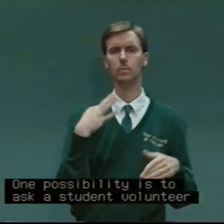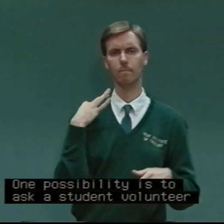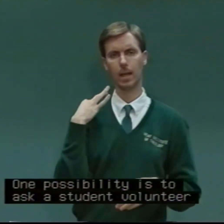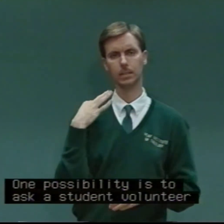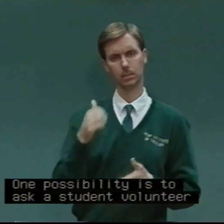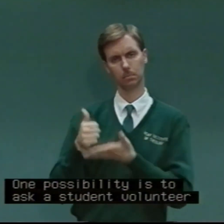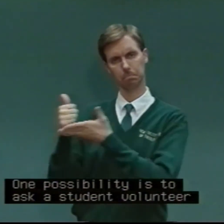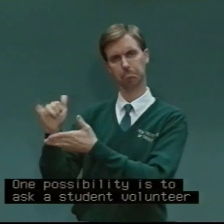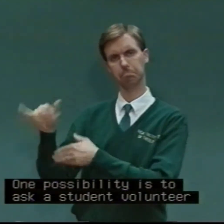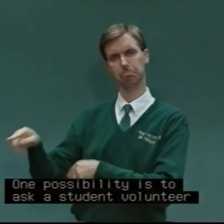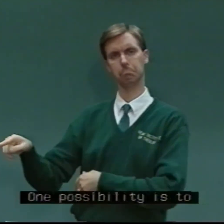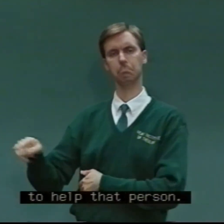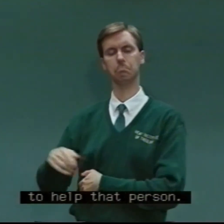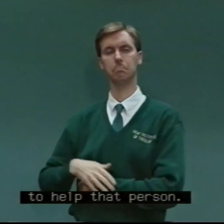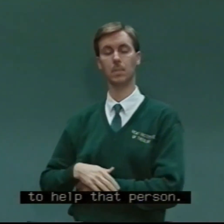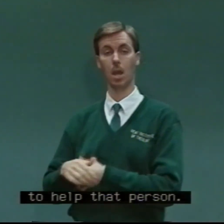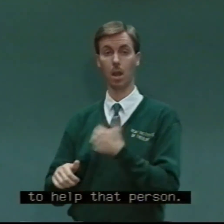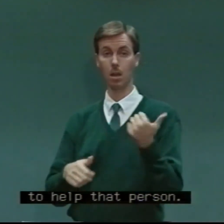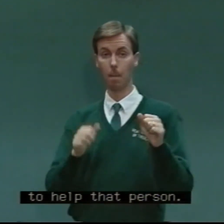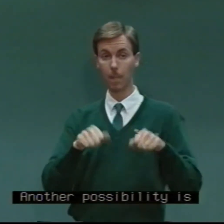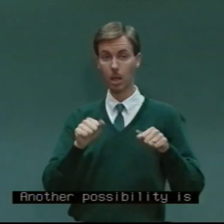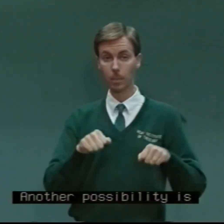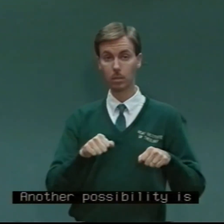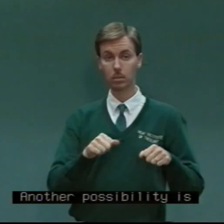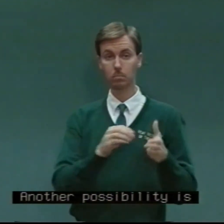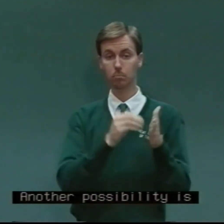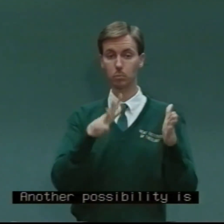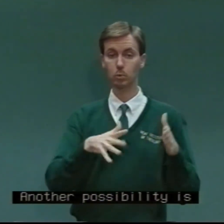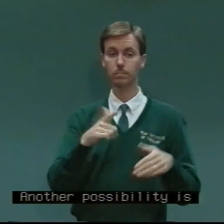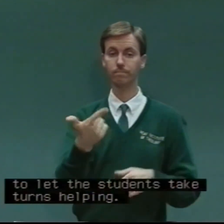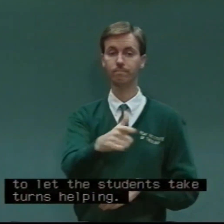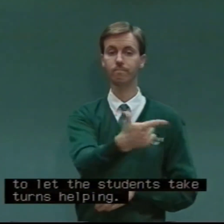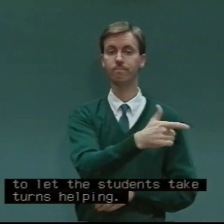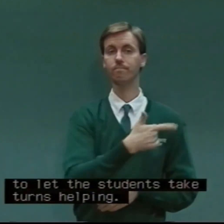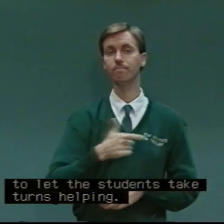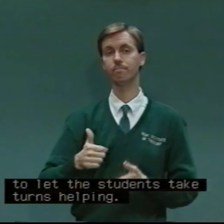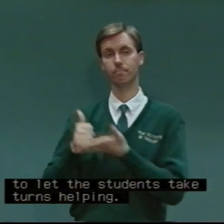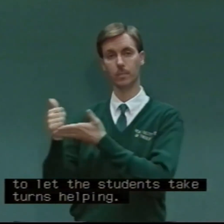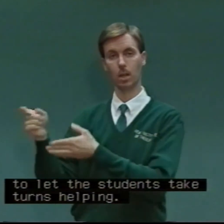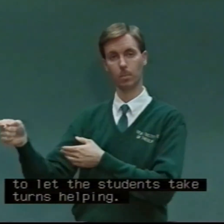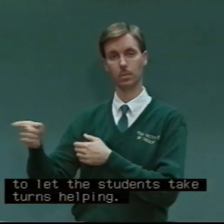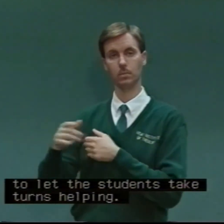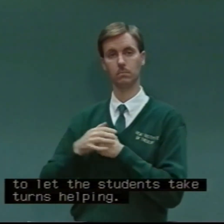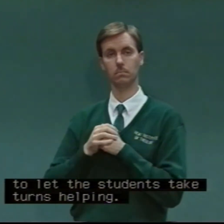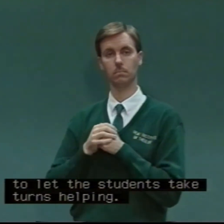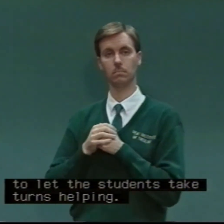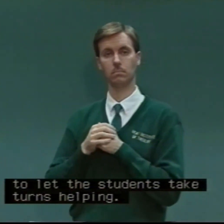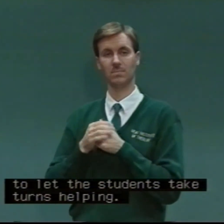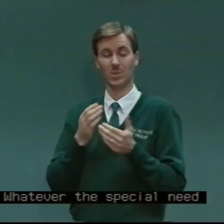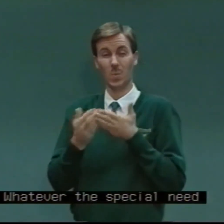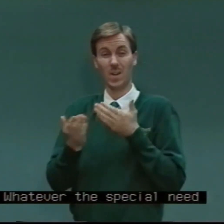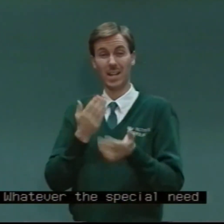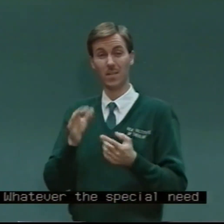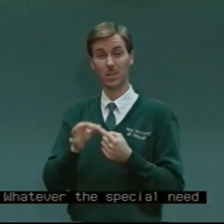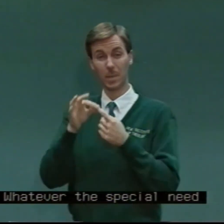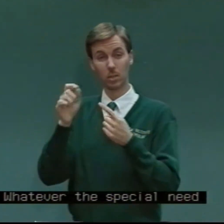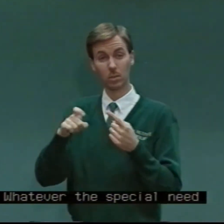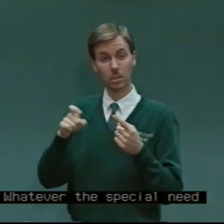do? One possibility is to volunteer to help that person. Another possibility is to let that student take turns helping. Whatever the